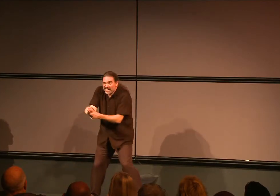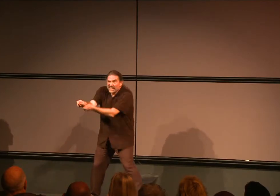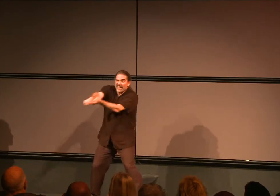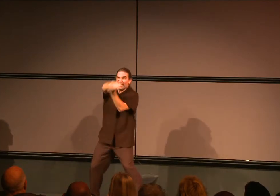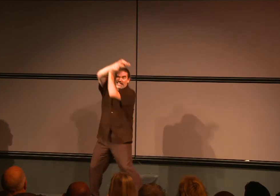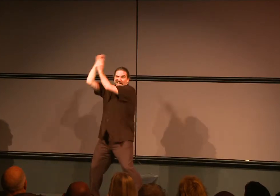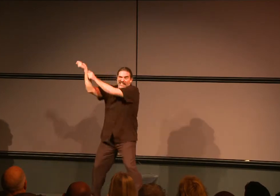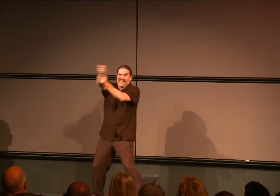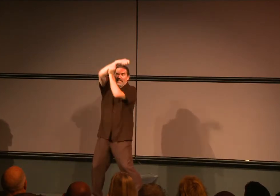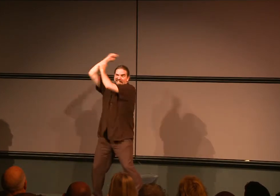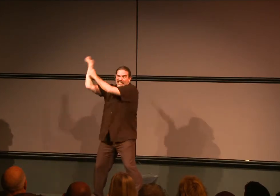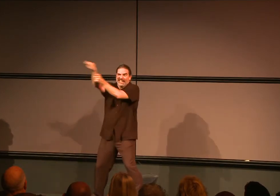nerve trailing behind.